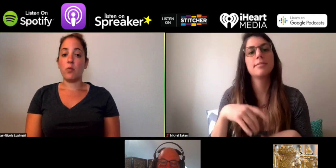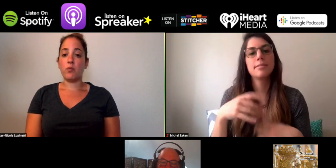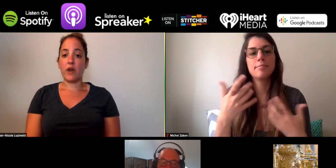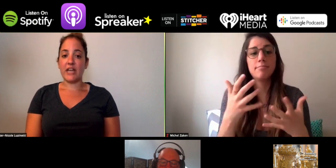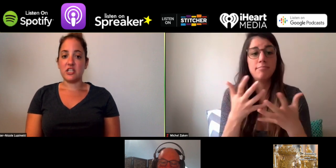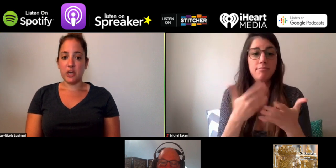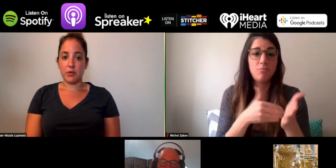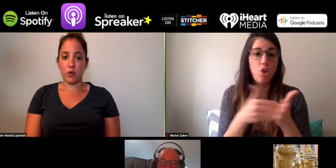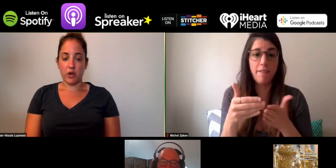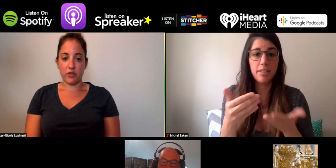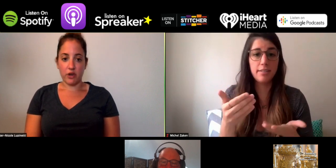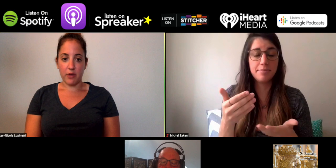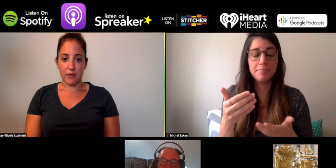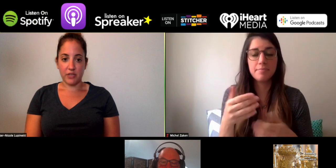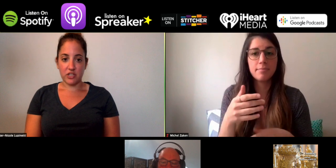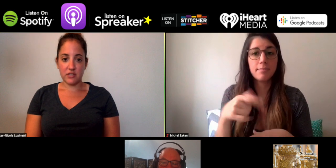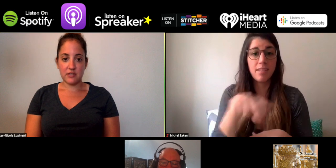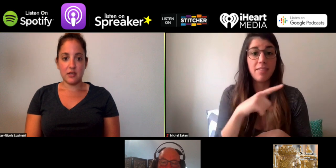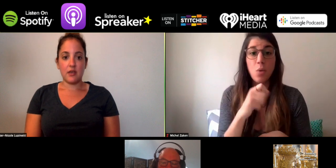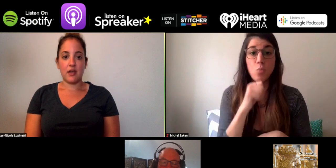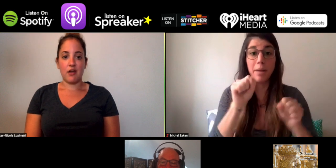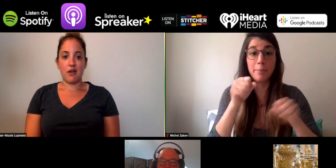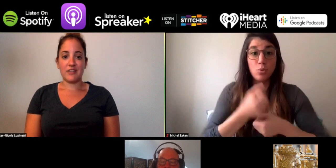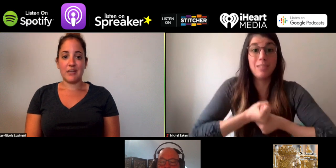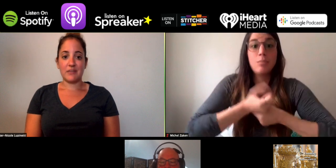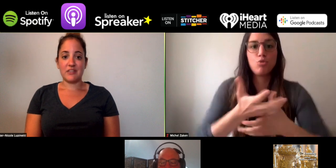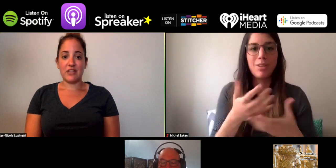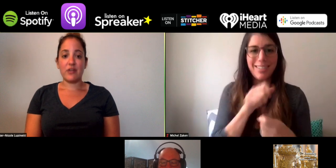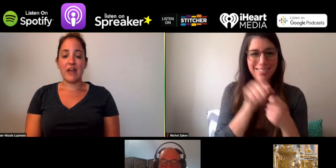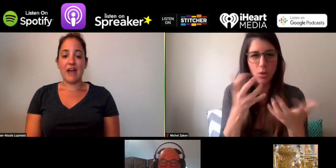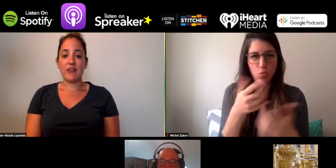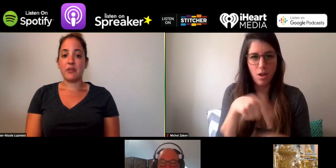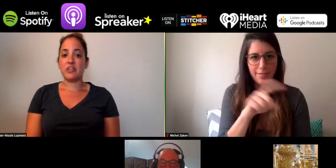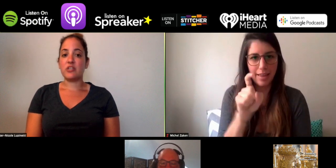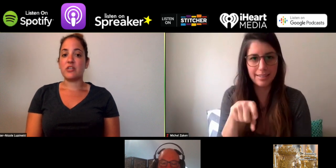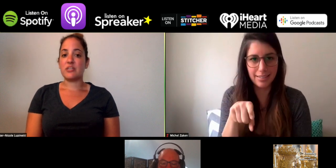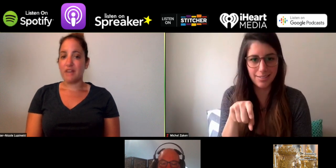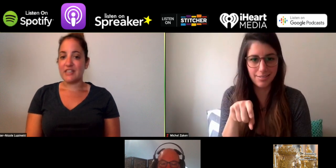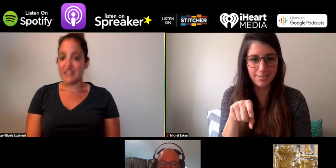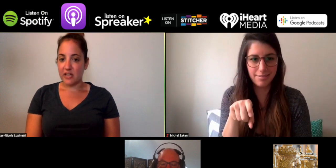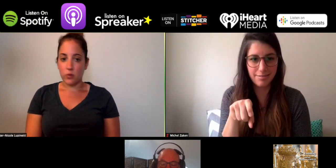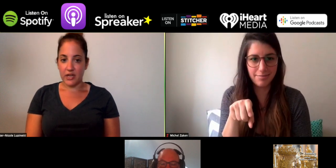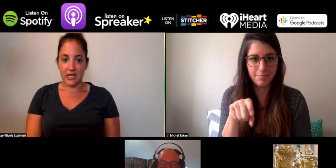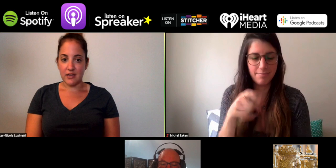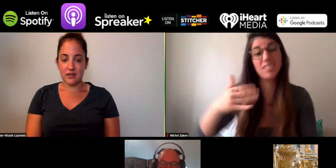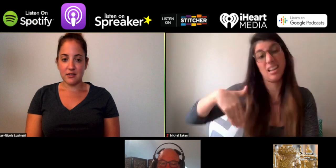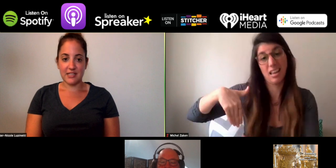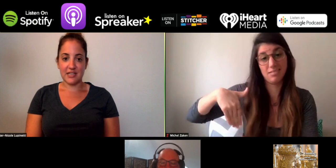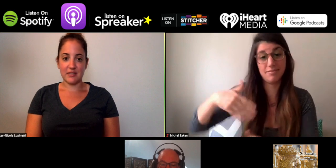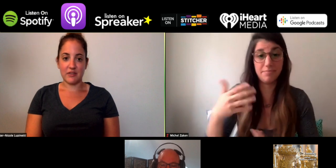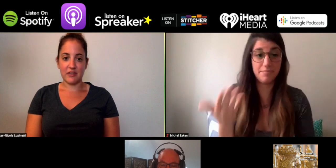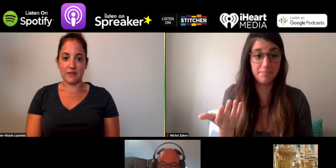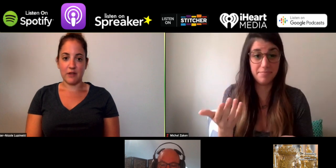You know, when I teach, I'll be working with younger populations, and oftentimes they don't have the ability to express exactly what they need.